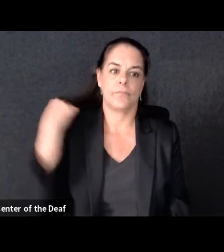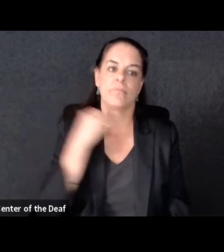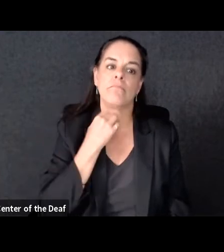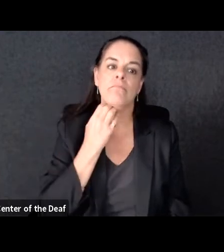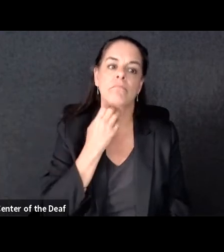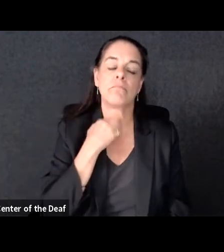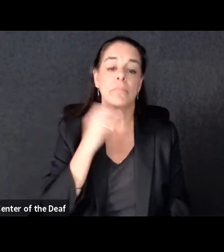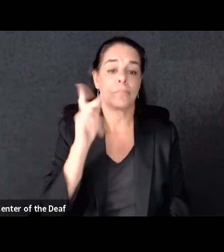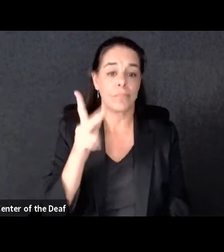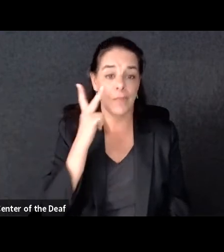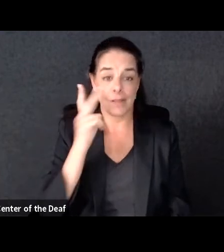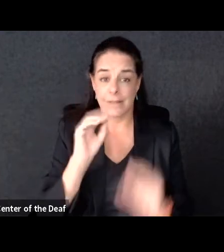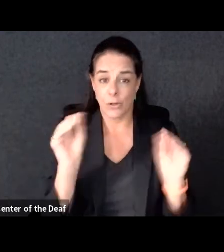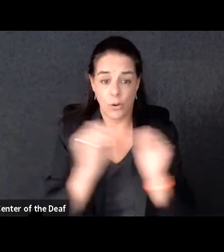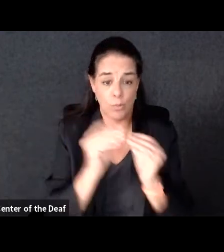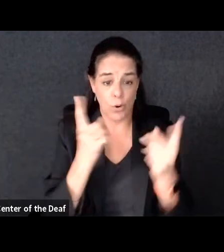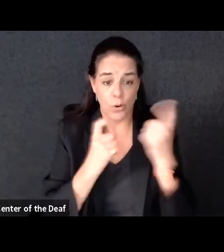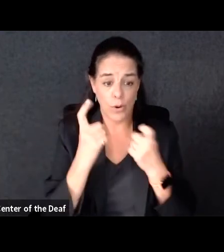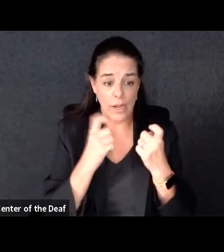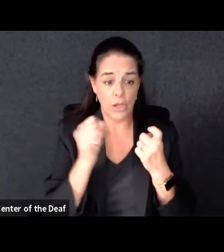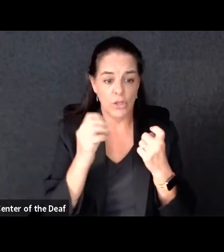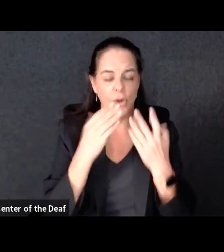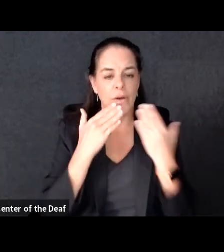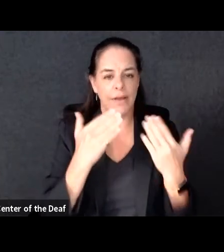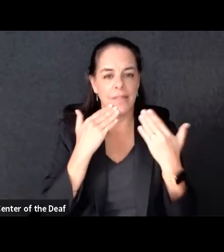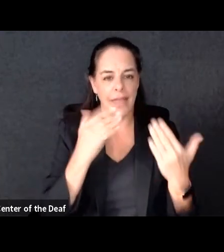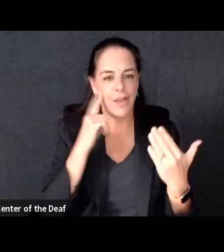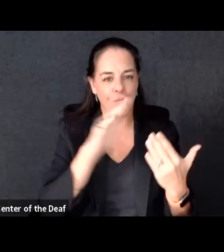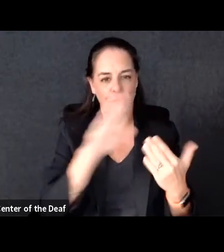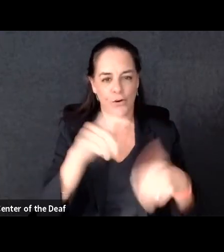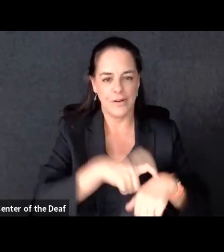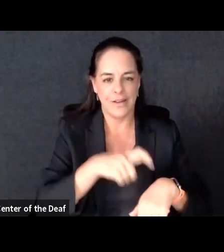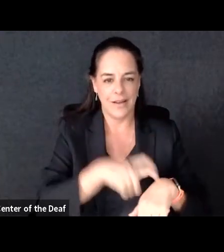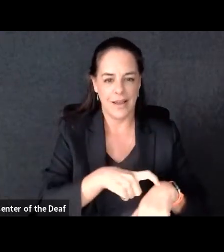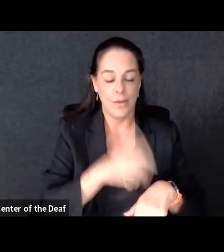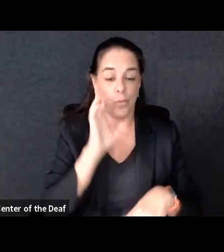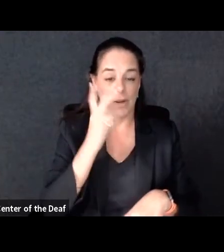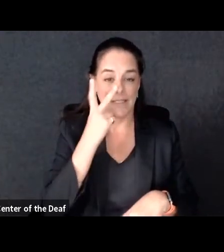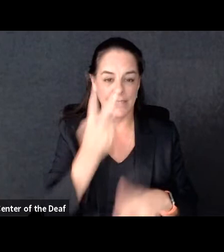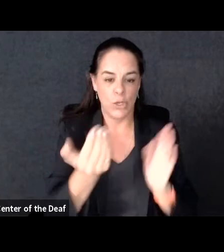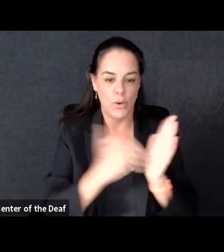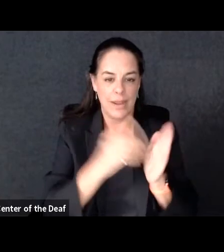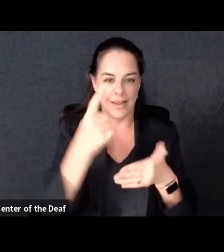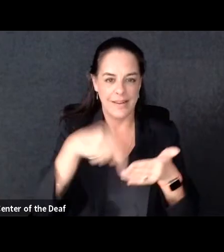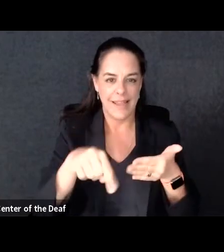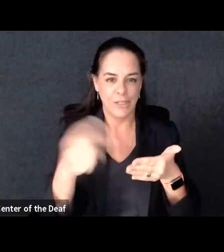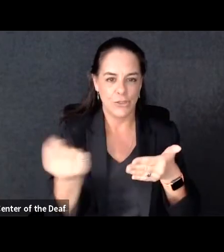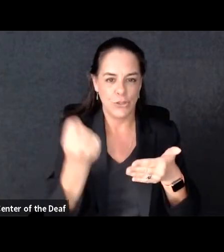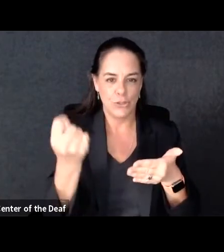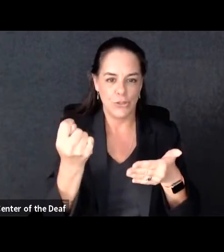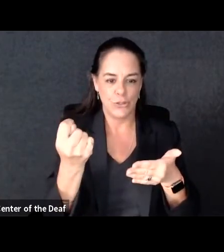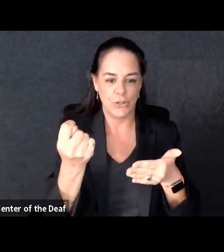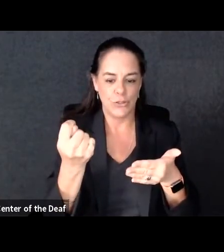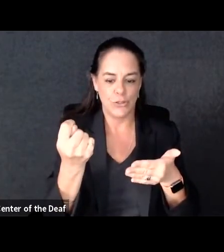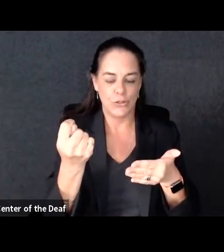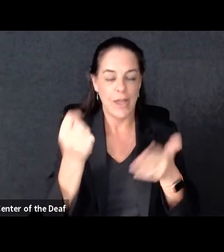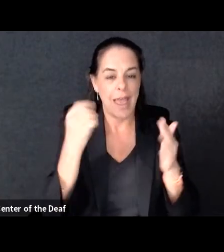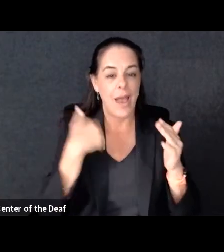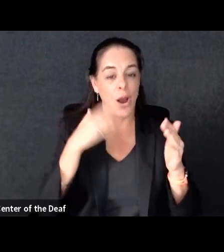All right, I'm not seeing any other questions come in, so thank you all for your time. We will see you again next Tuesday. Hope you have a good and safe weekend.